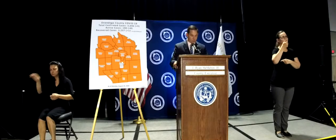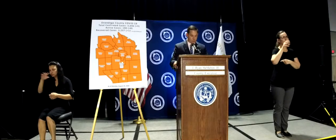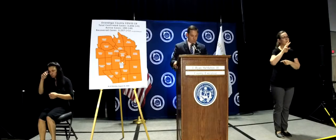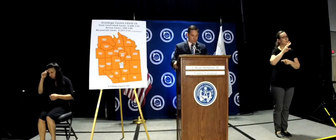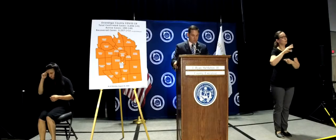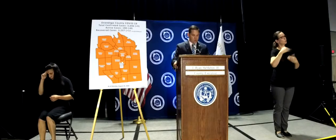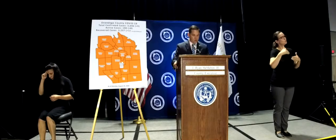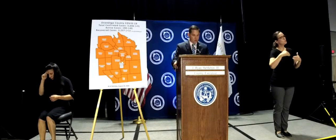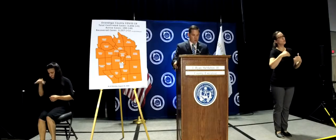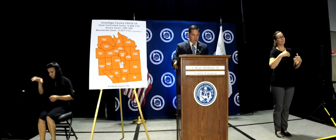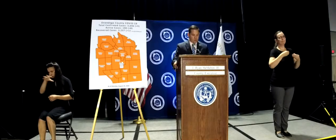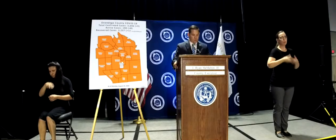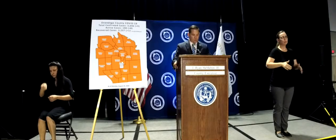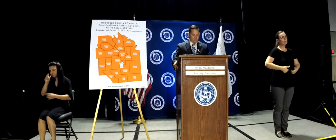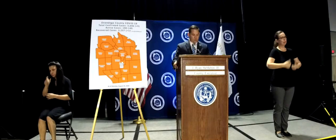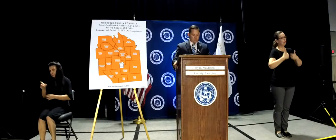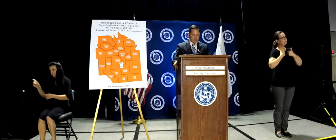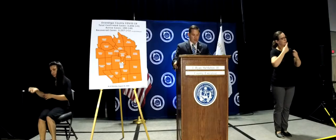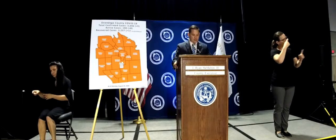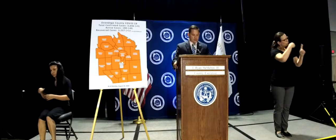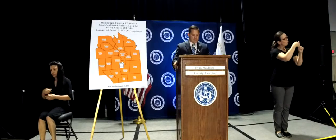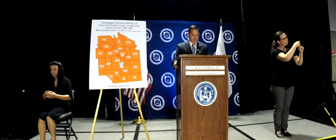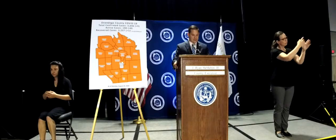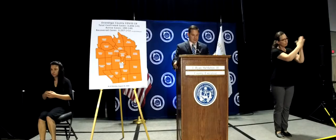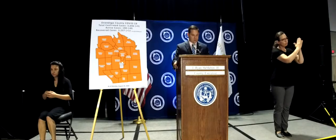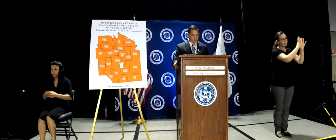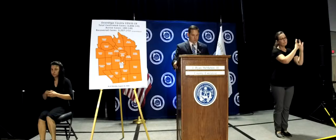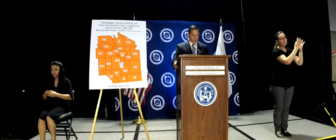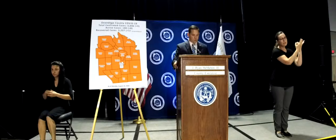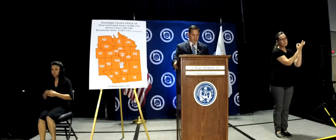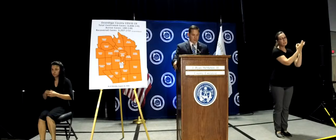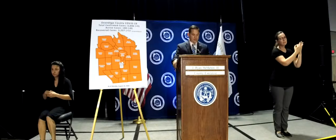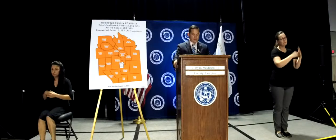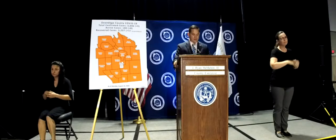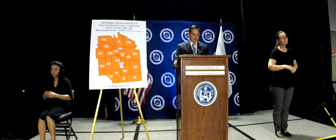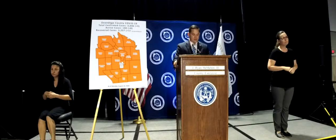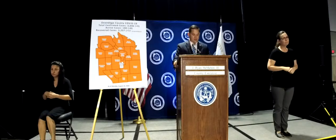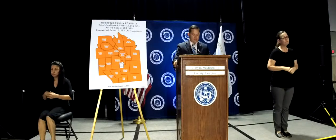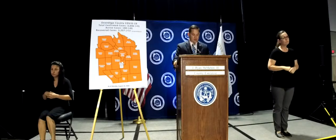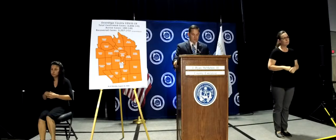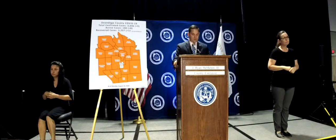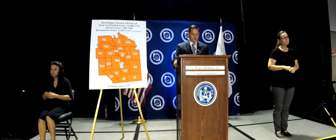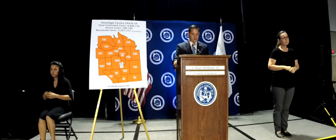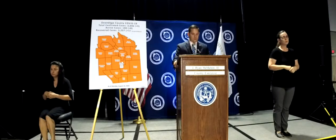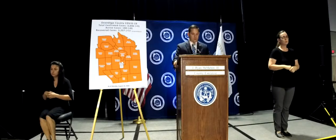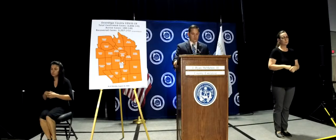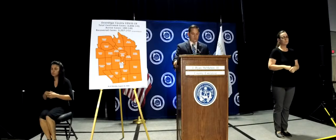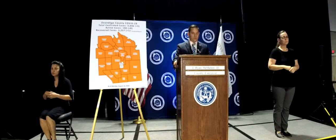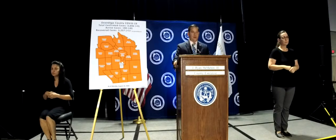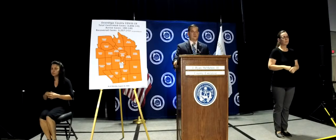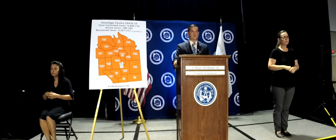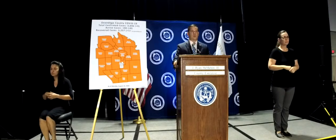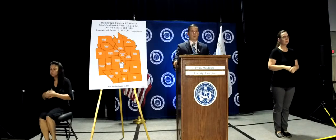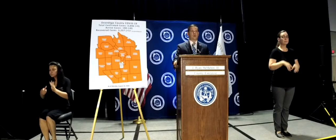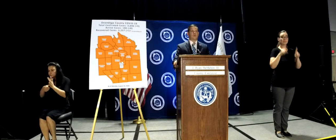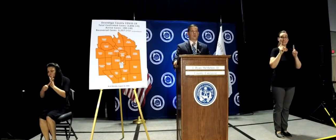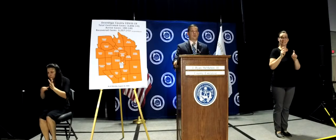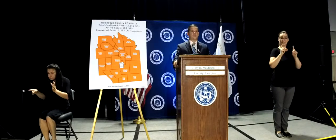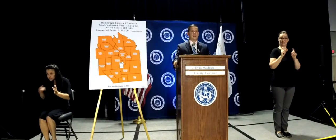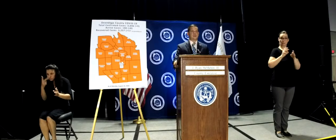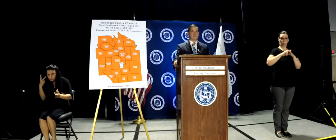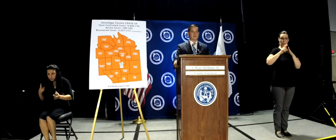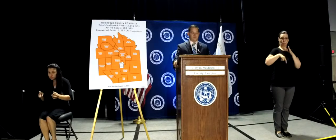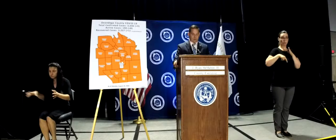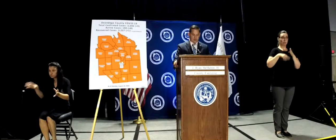our vulnerable. When we look at tests over the weekend, we received over